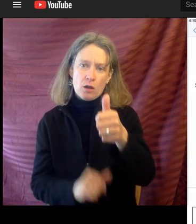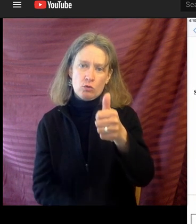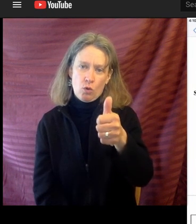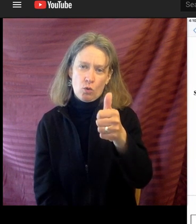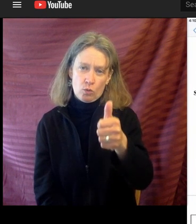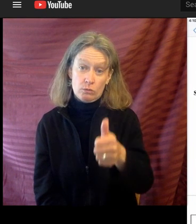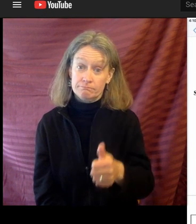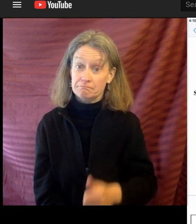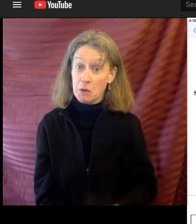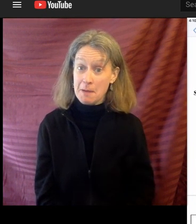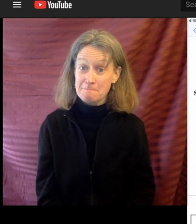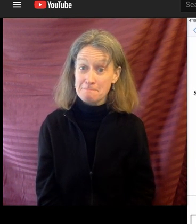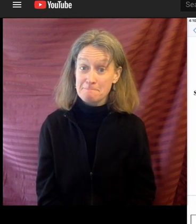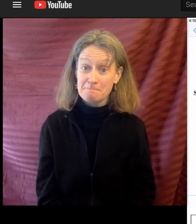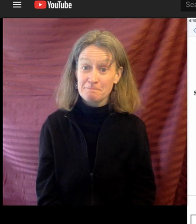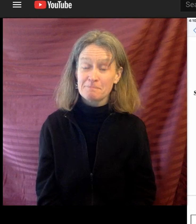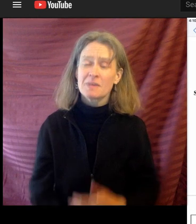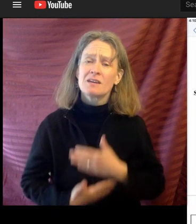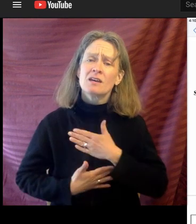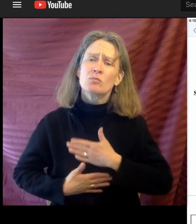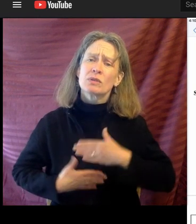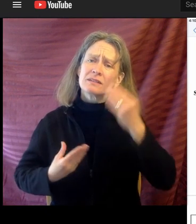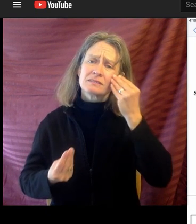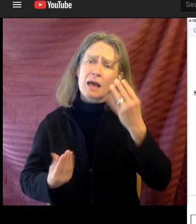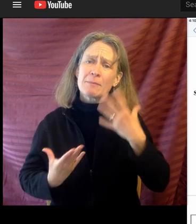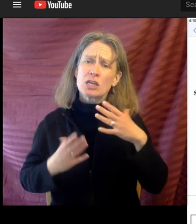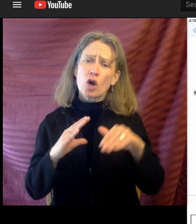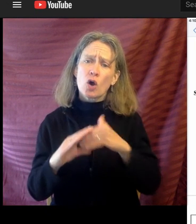Okay? Please let me know if you have any